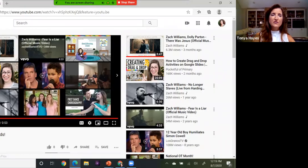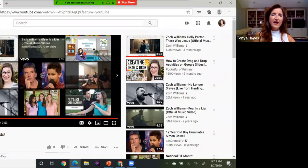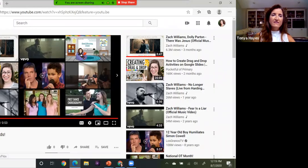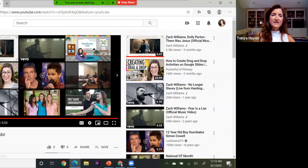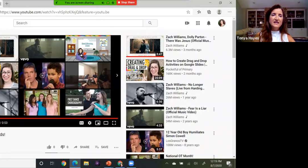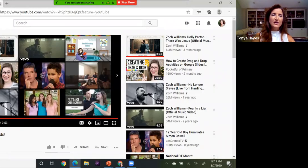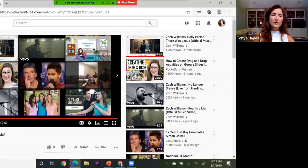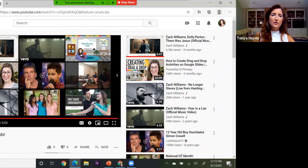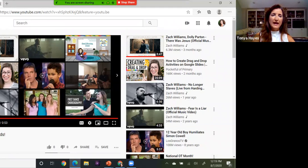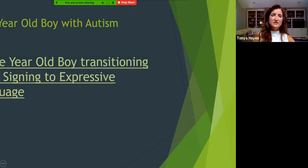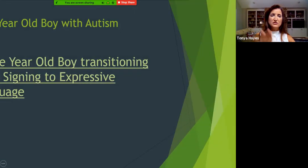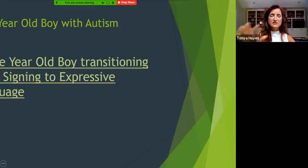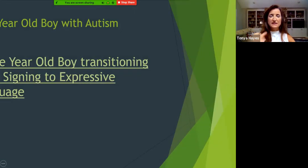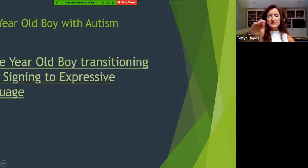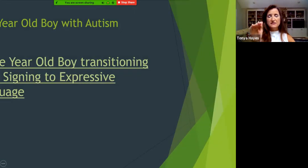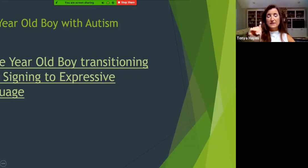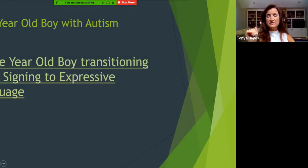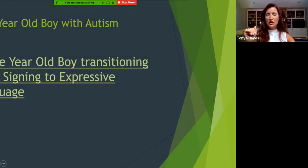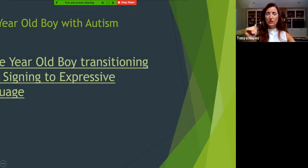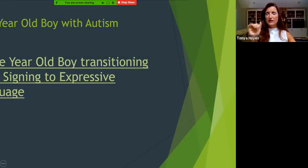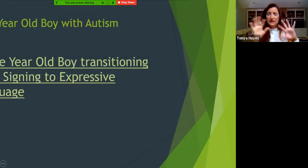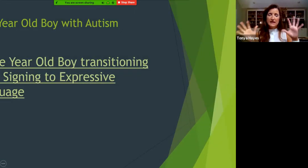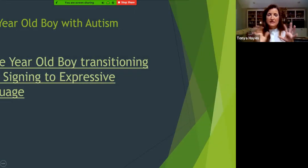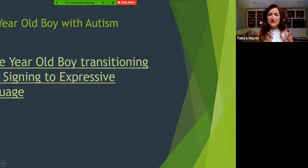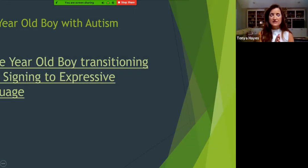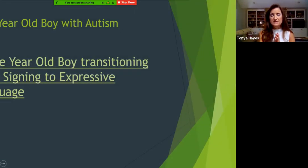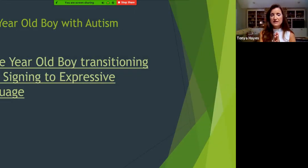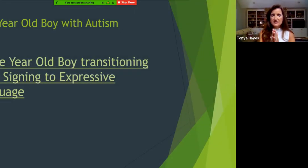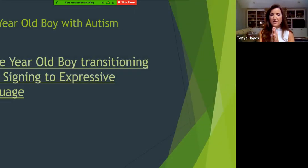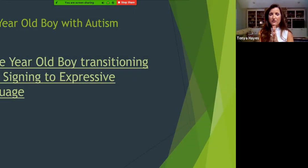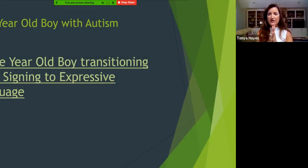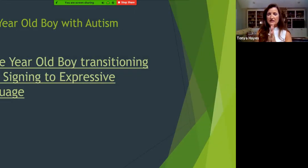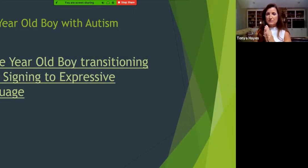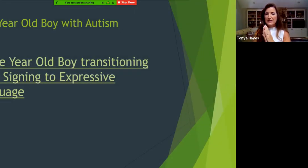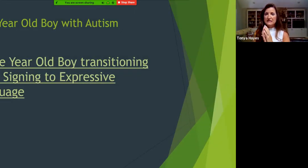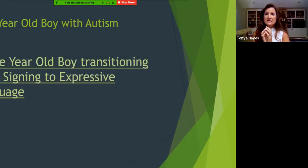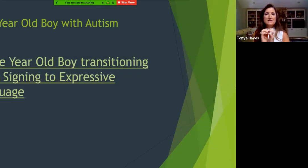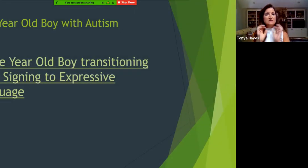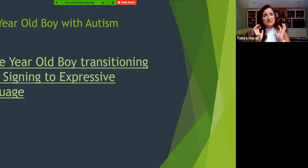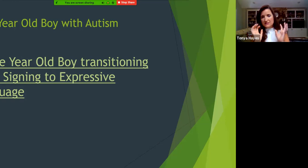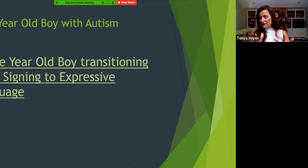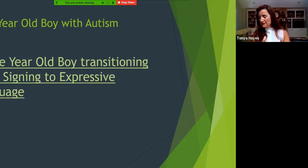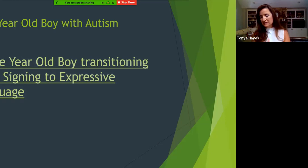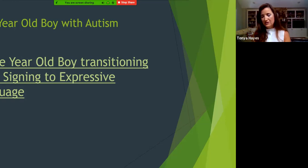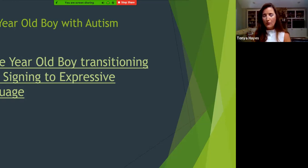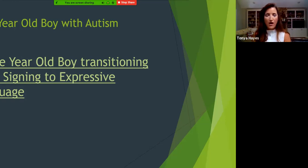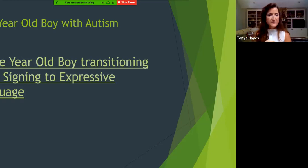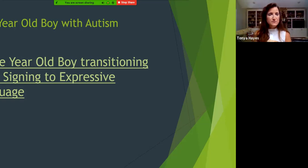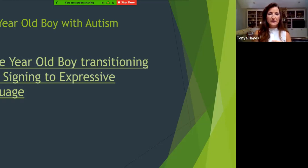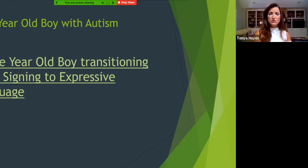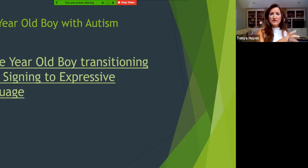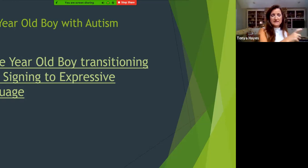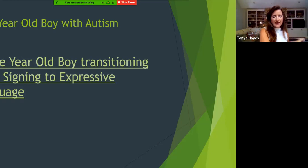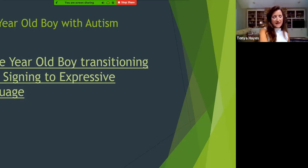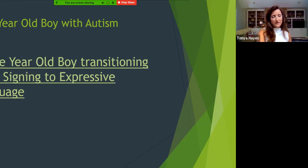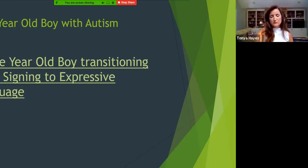Okay, so that video actually is like 6 minutes long, and he does some other things, but he's still, you know, on